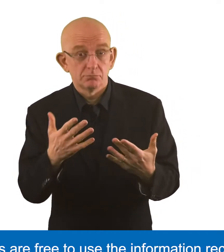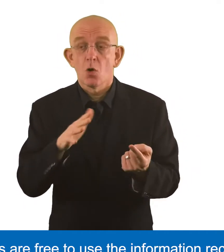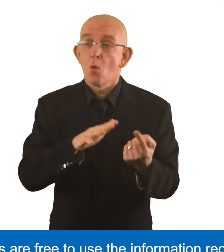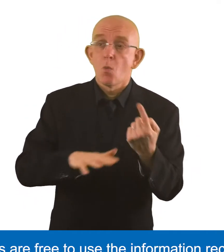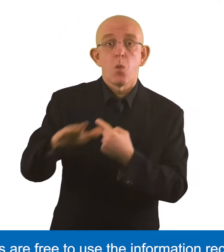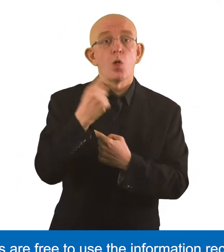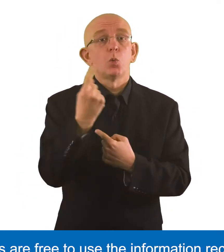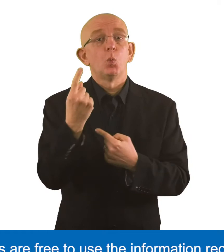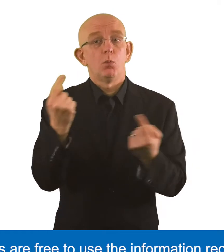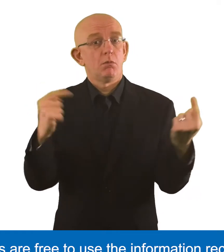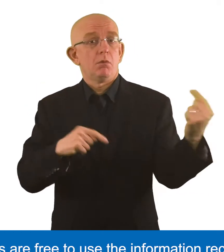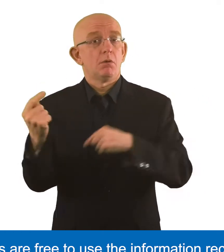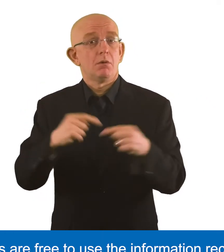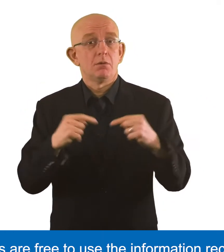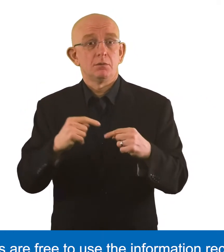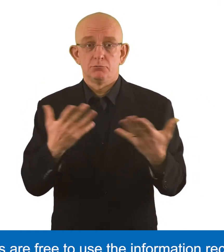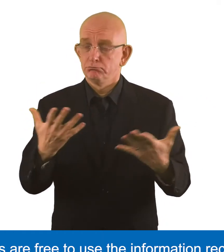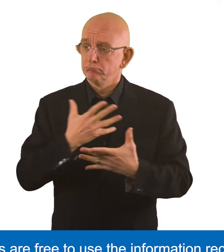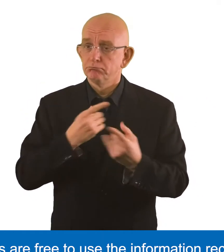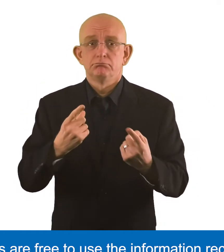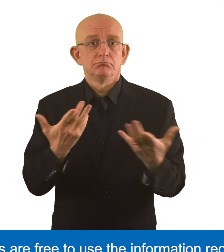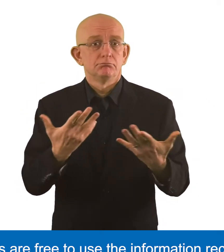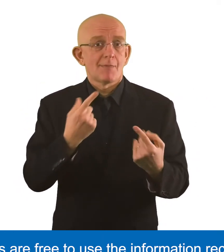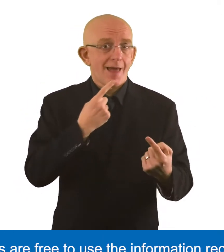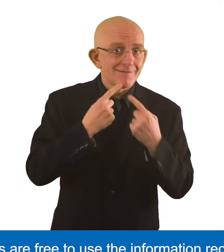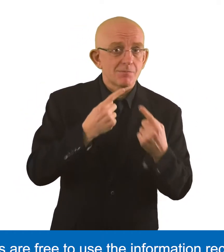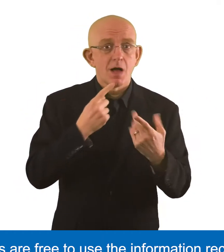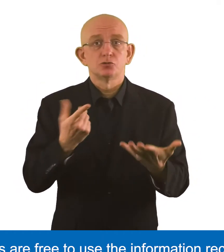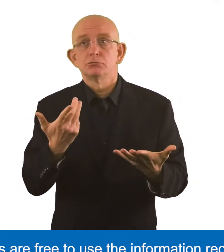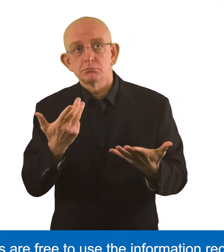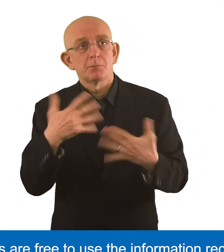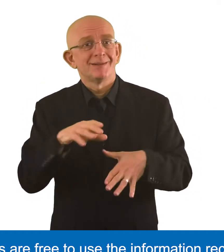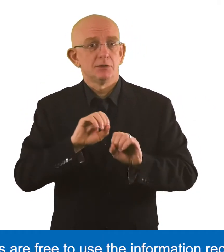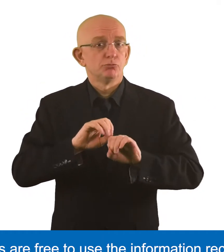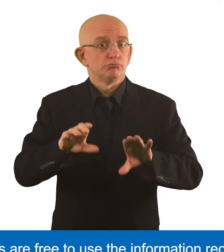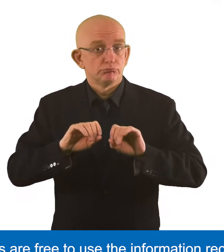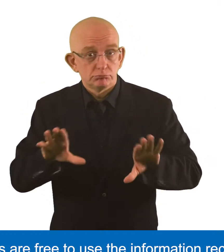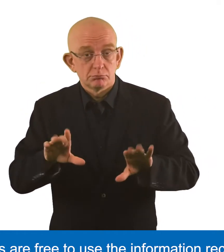Participants are free to use the information received, but the identity of the speaker is not revealed.